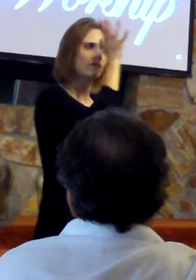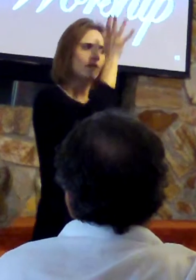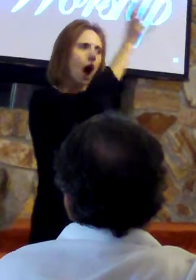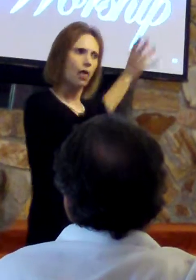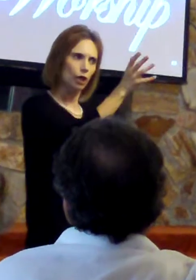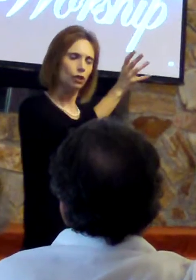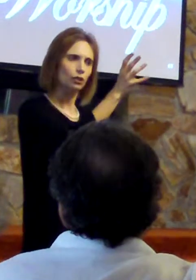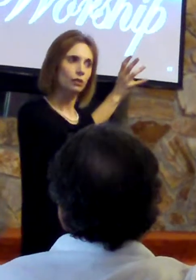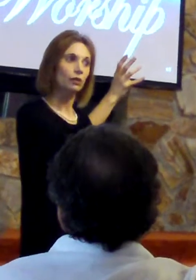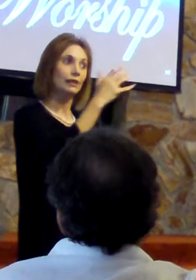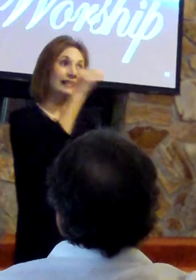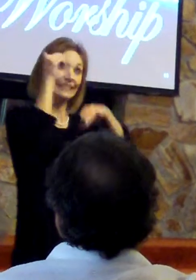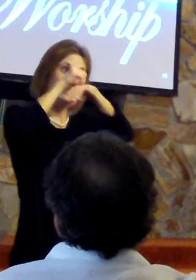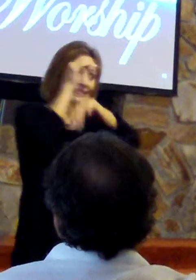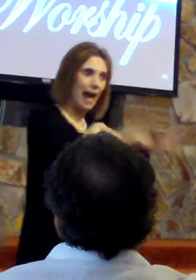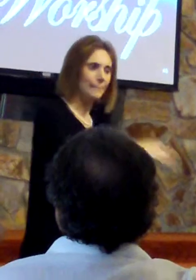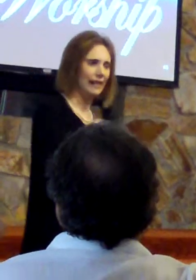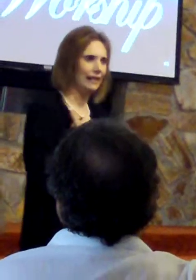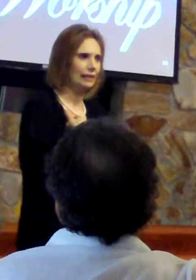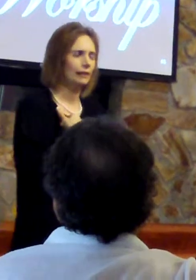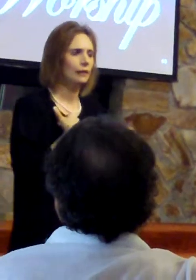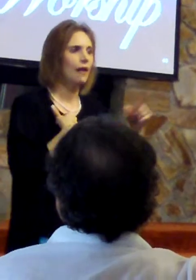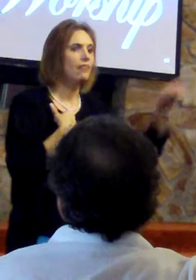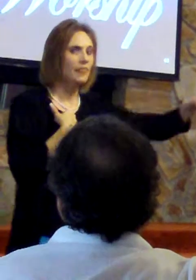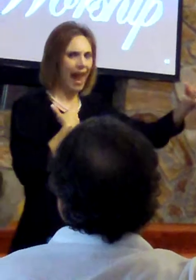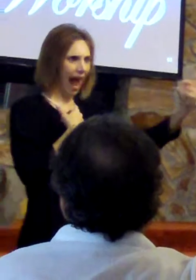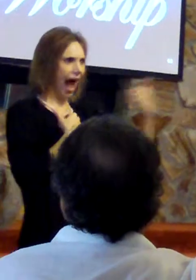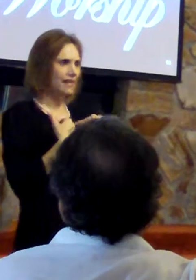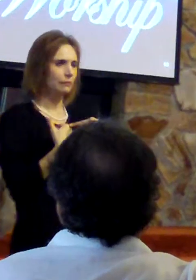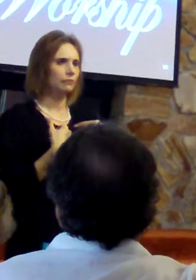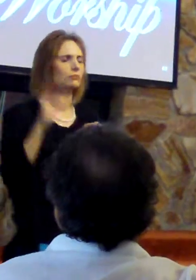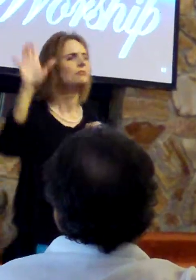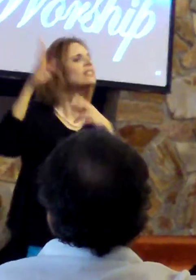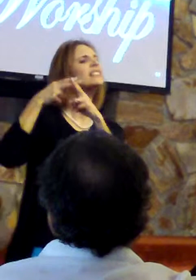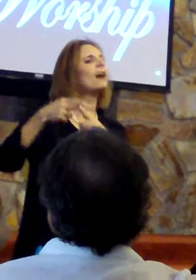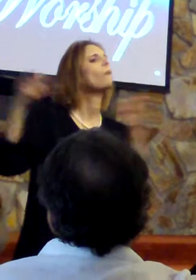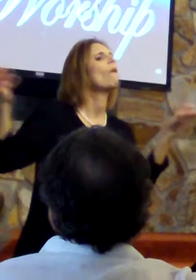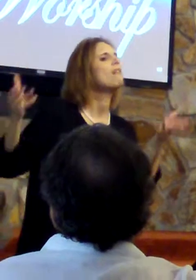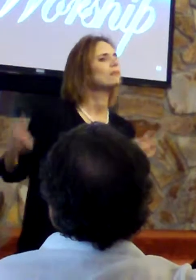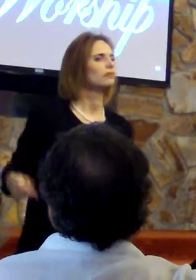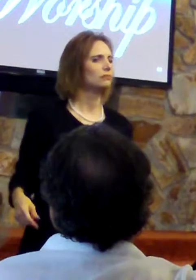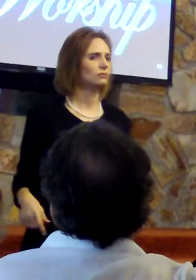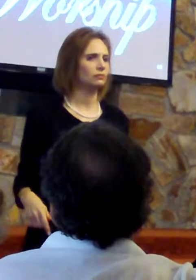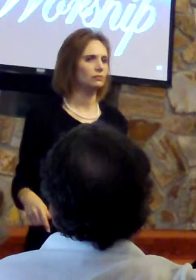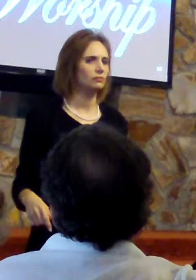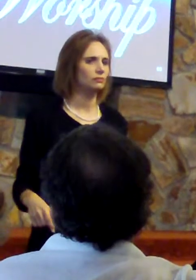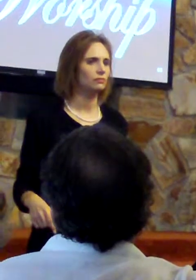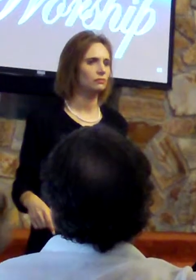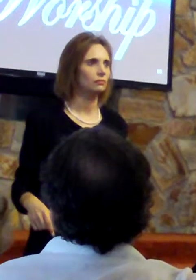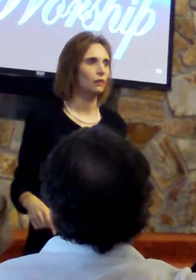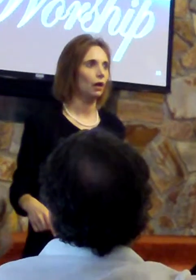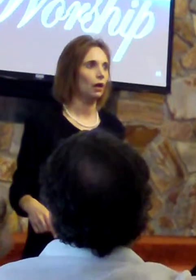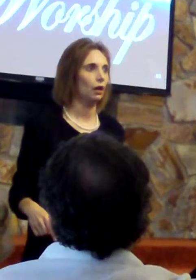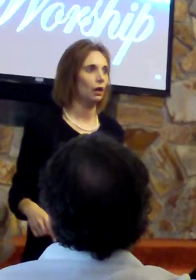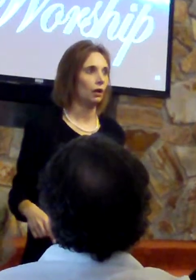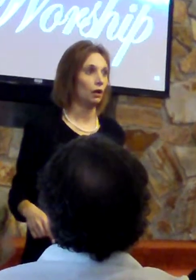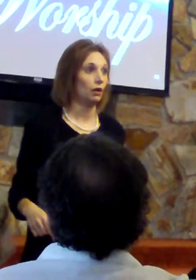they say to me, what is his name? What shall I say to